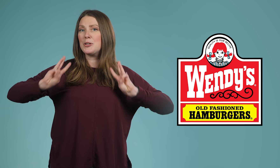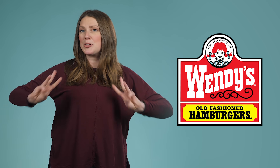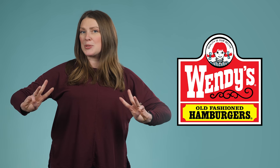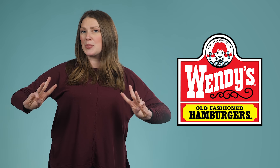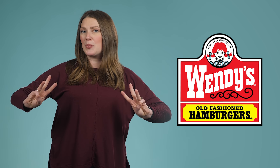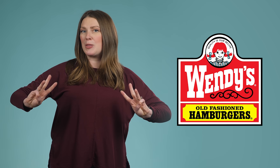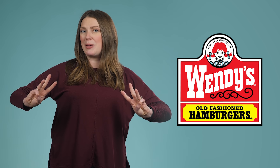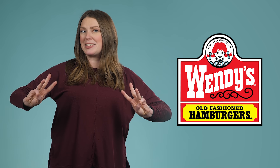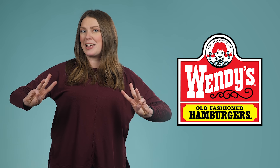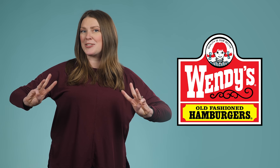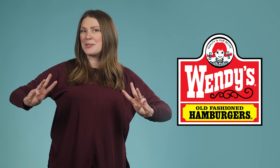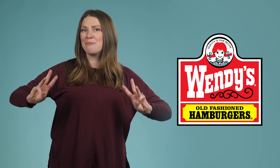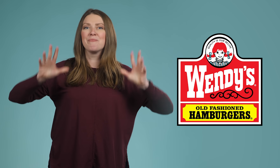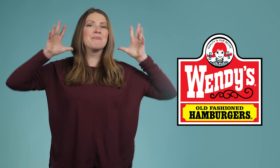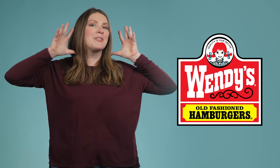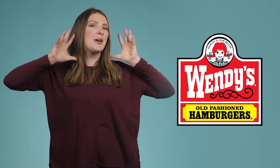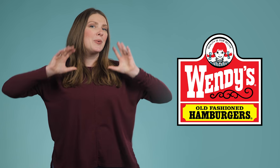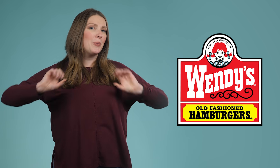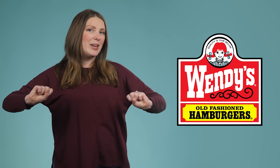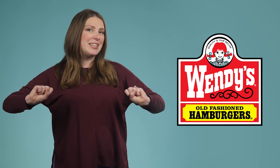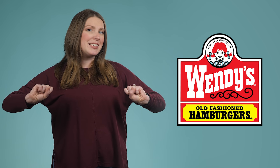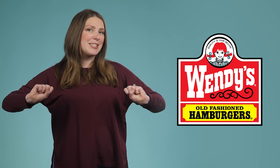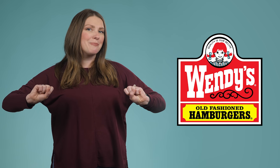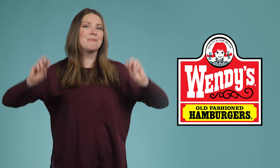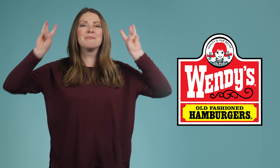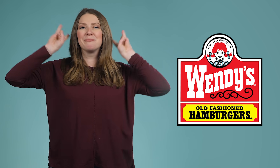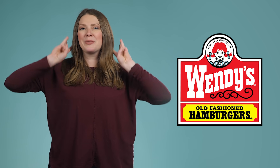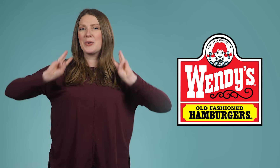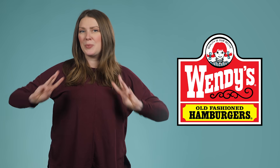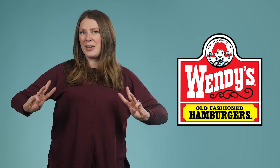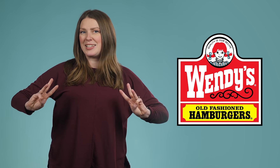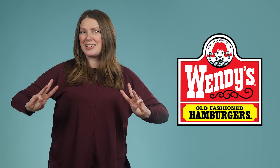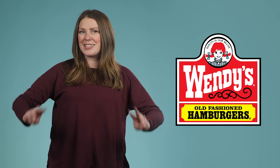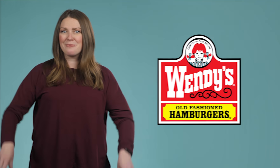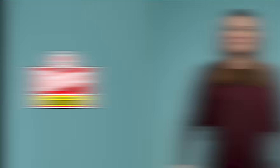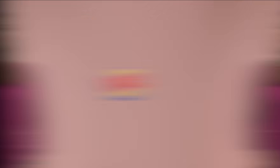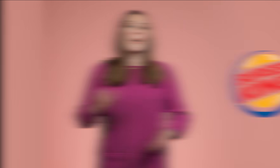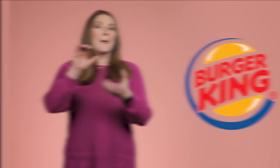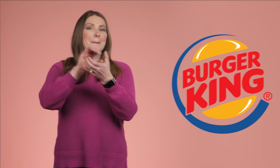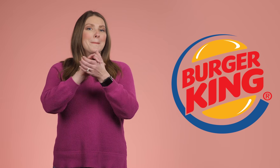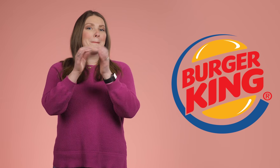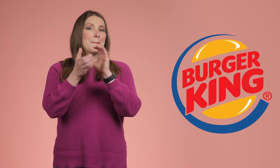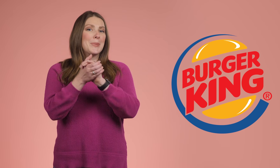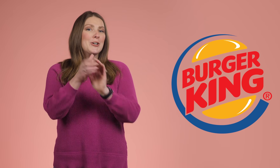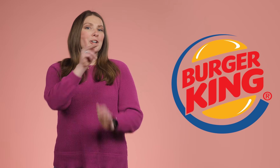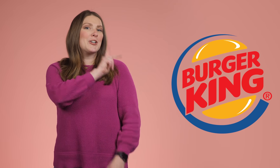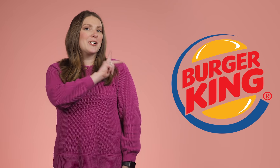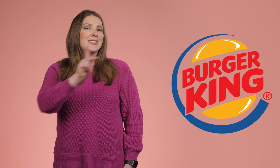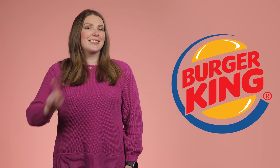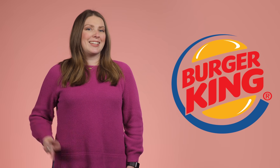W's with pigtails. Wendy's, Wendy's. Burger